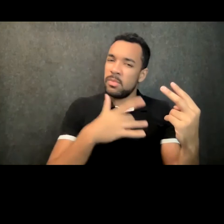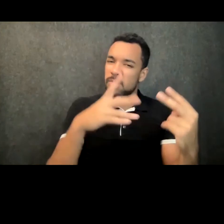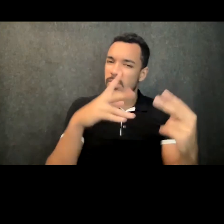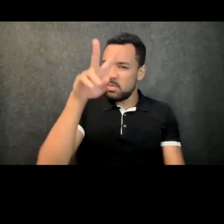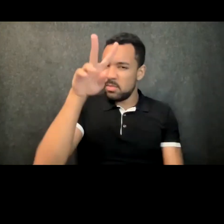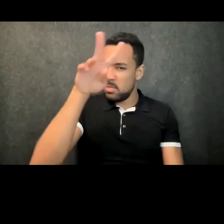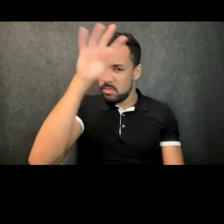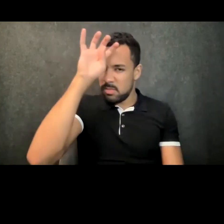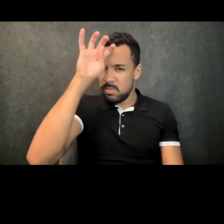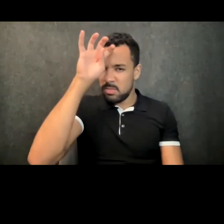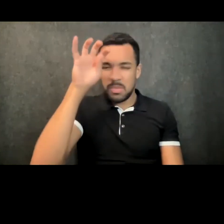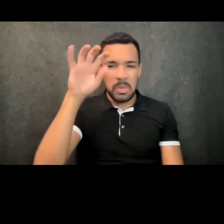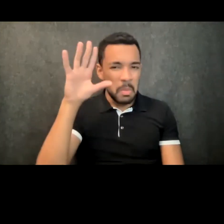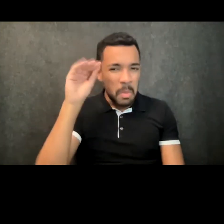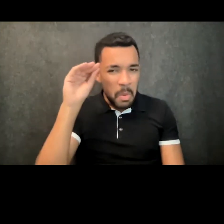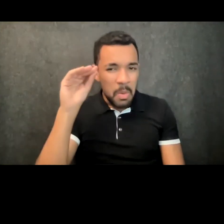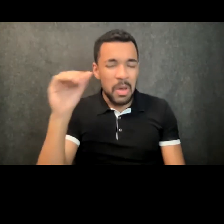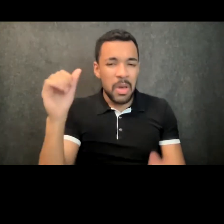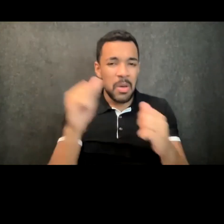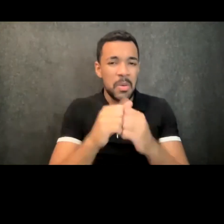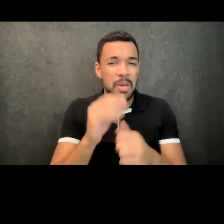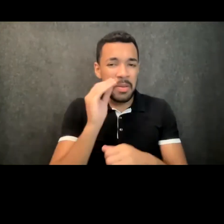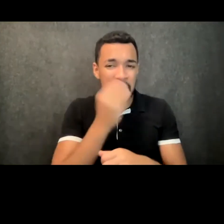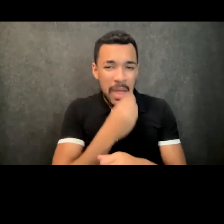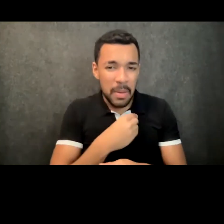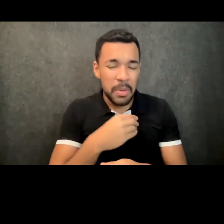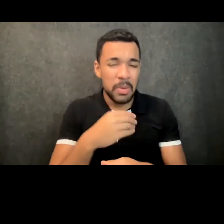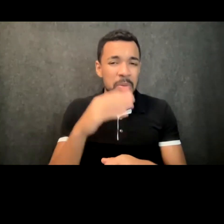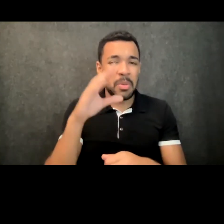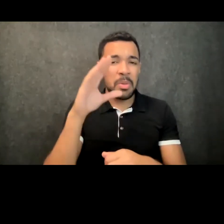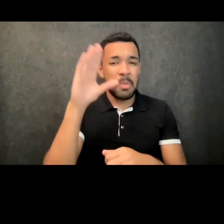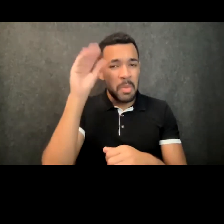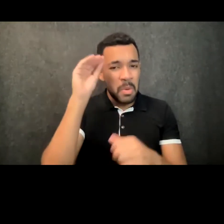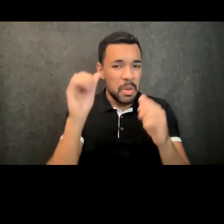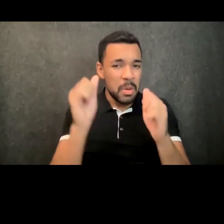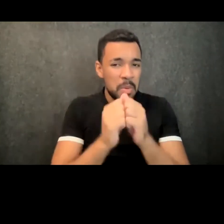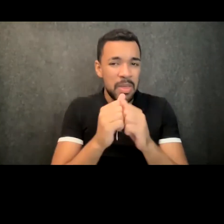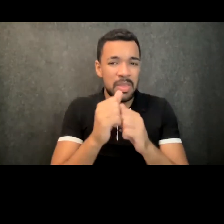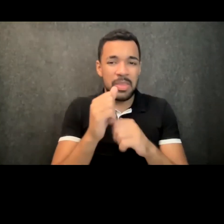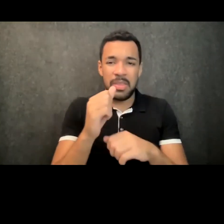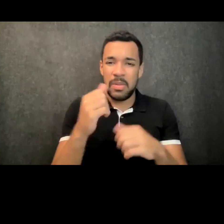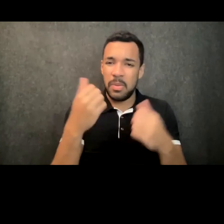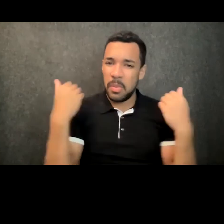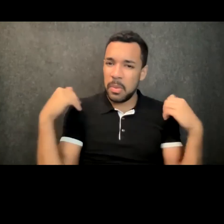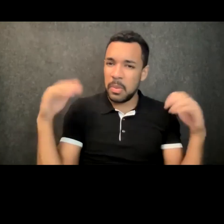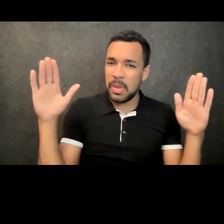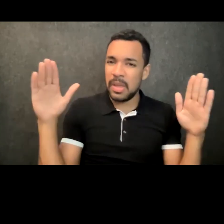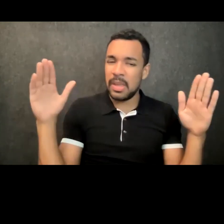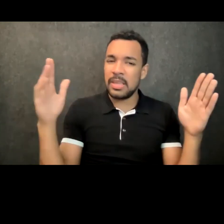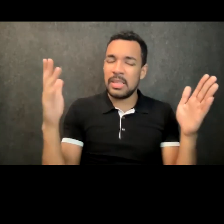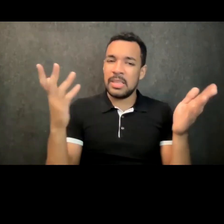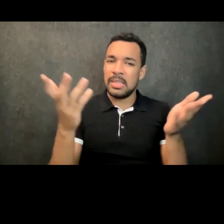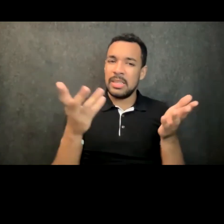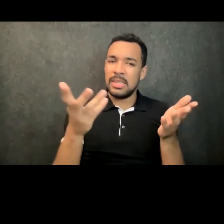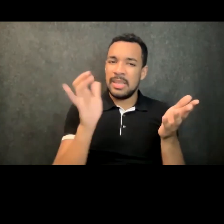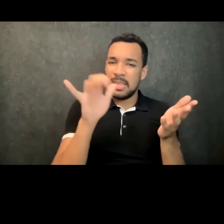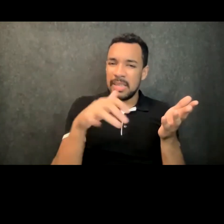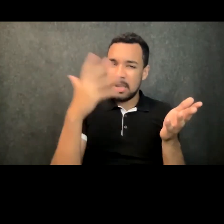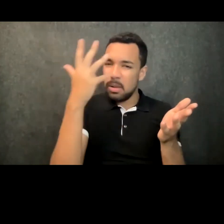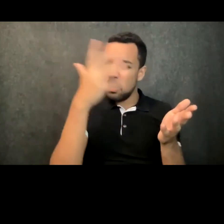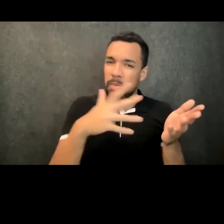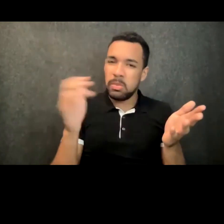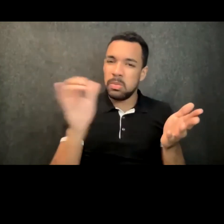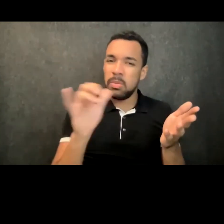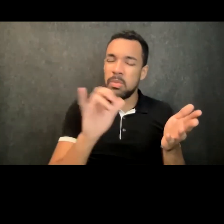with flowers, boy with crested wings for wavy hair. And to think, what is a petticoat but a gate? A cloud of